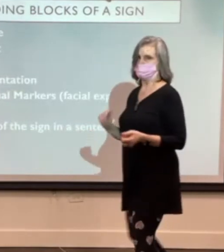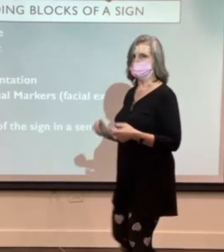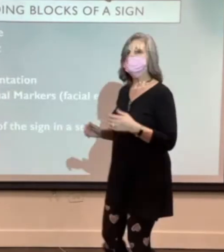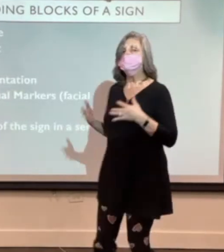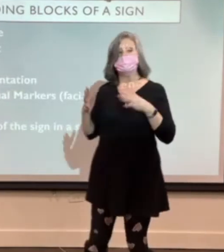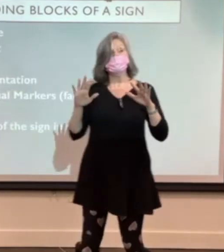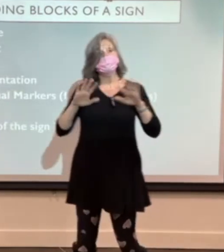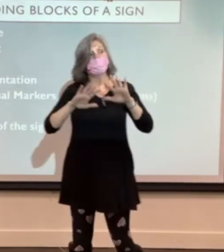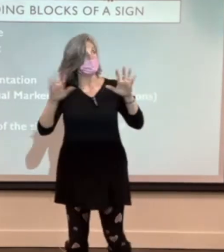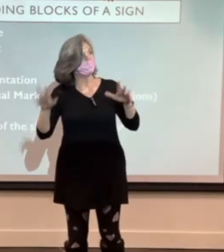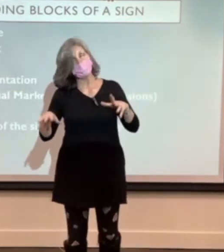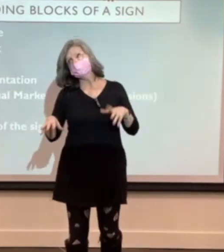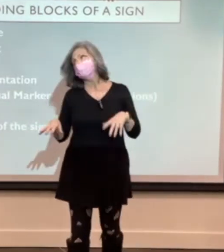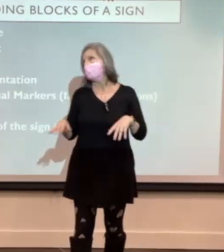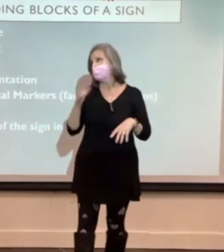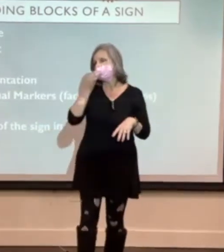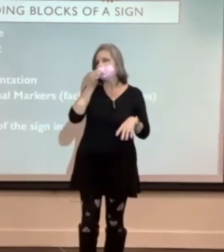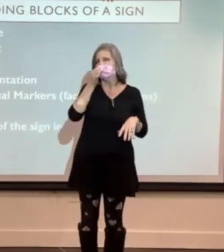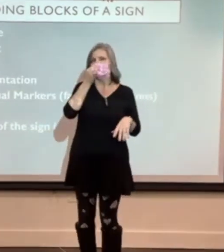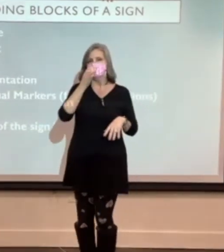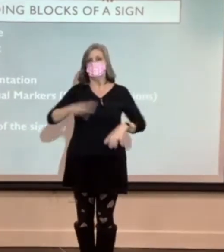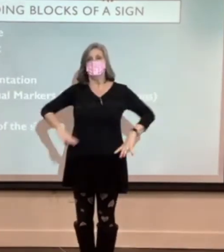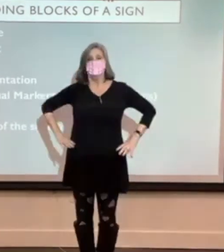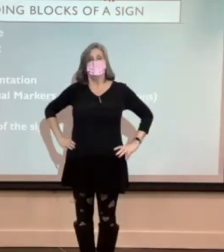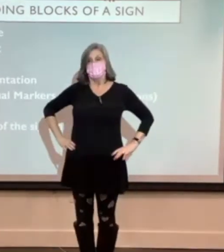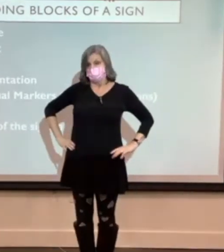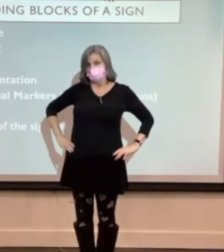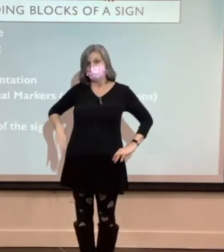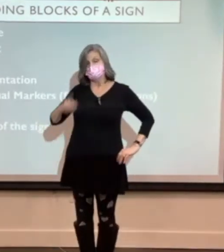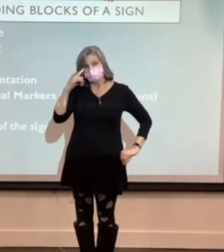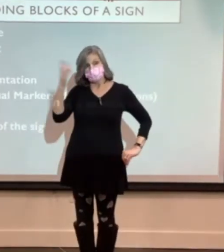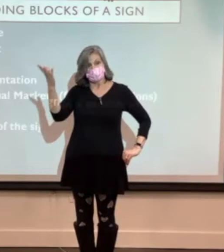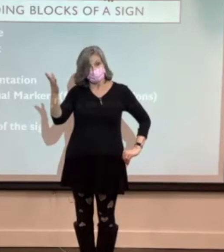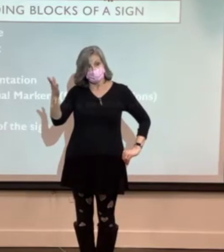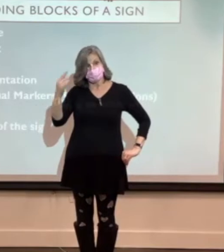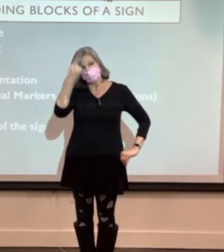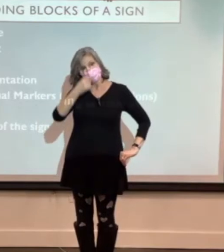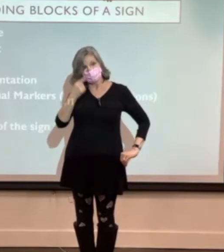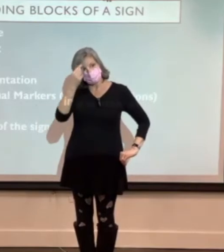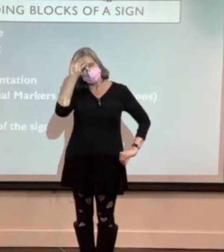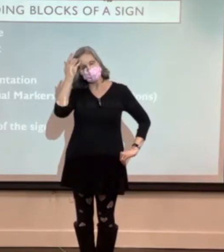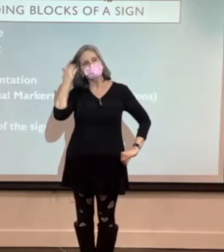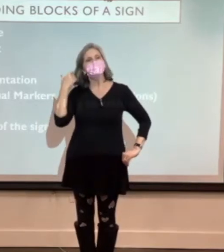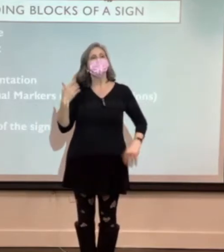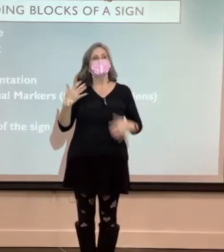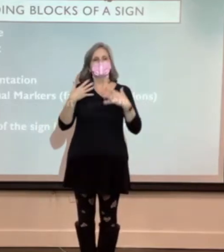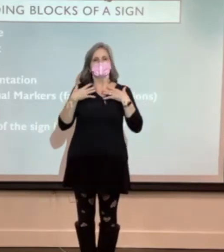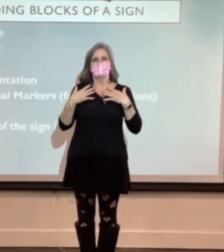expressions. Now, when you watch videos in sign language, you'll see eye gaze, which is different than facial expressions. There's also